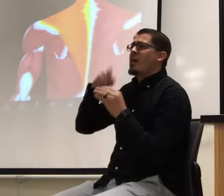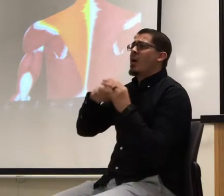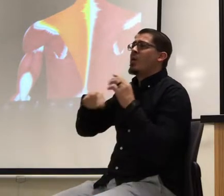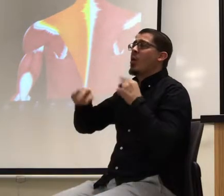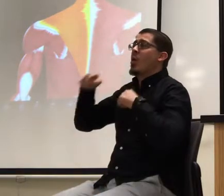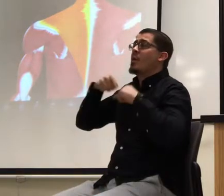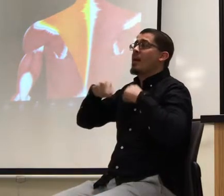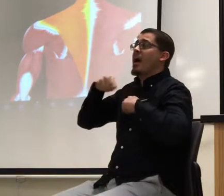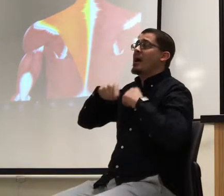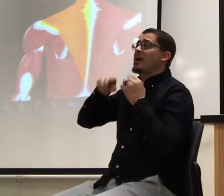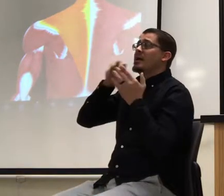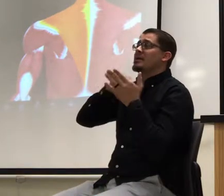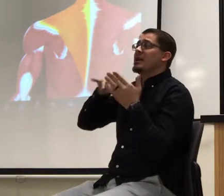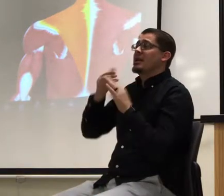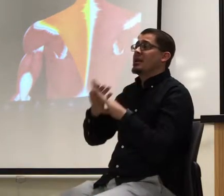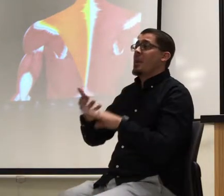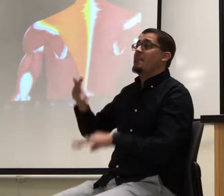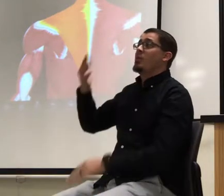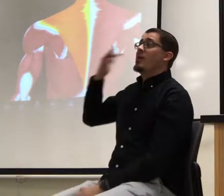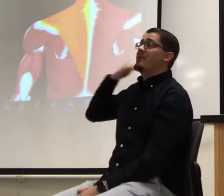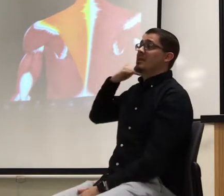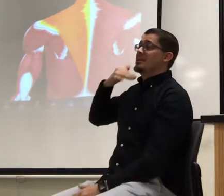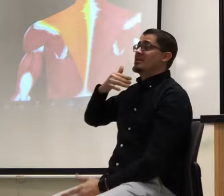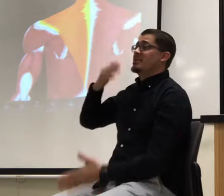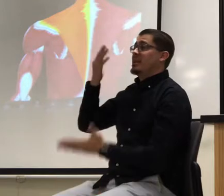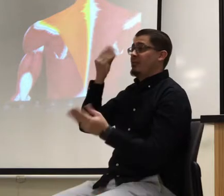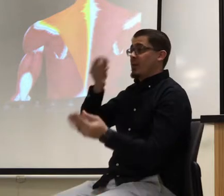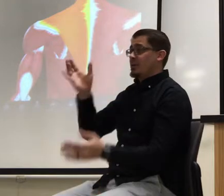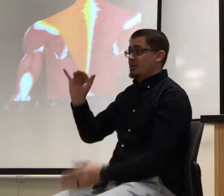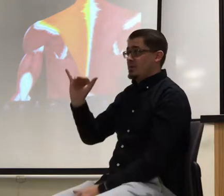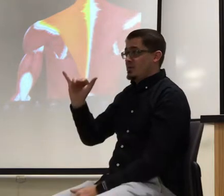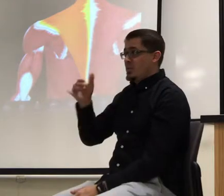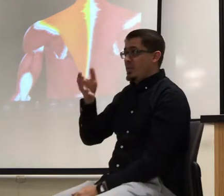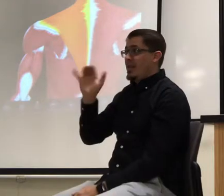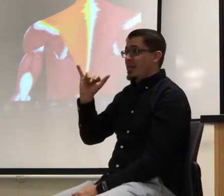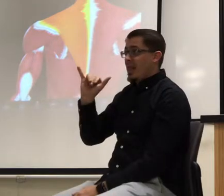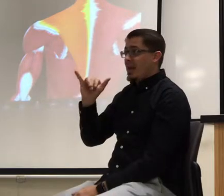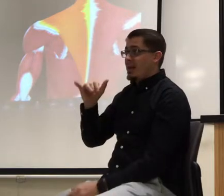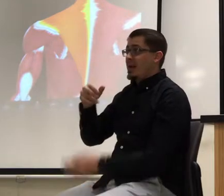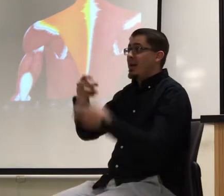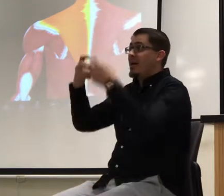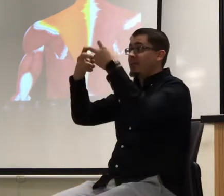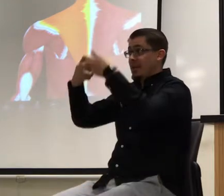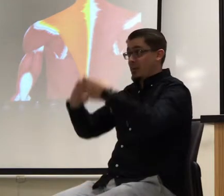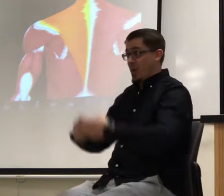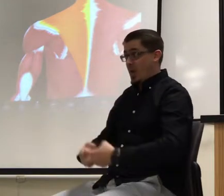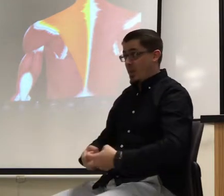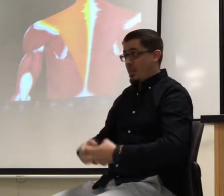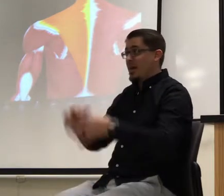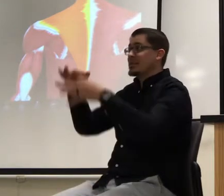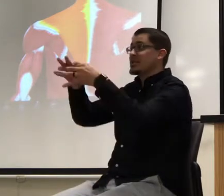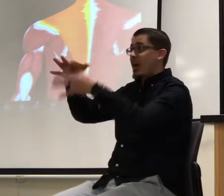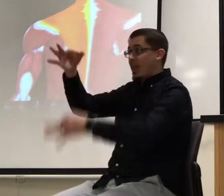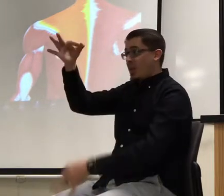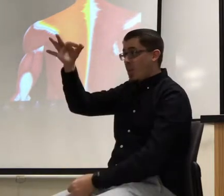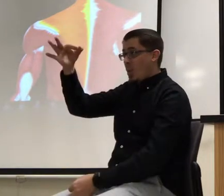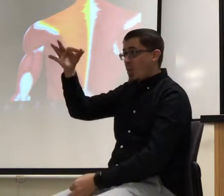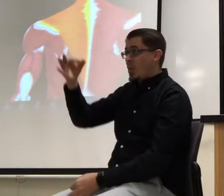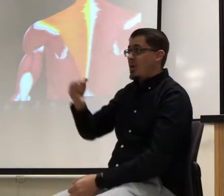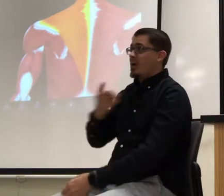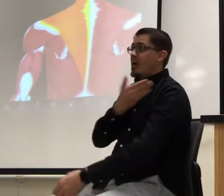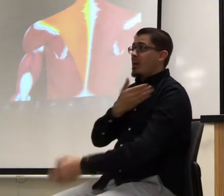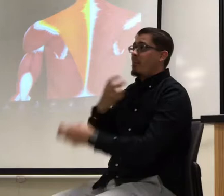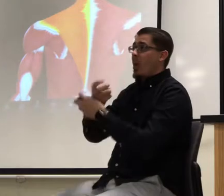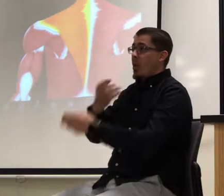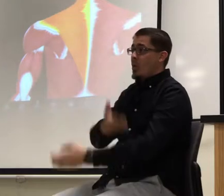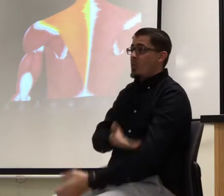back and studying previous material, like vertebral column, spinal cord, upper limb bones. Don't